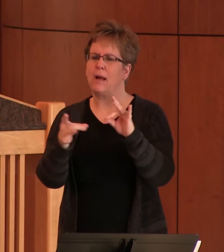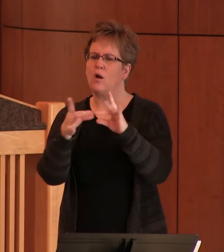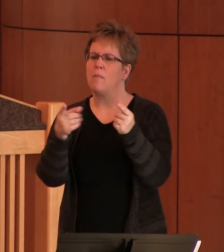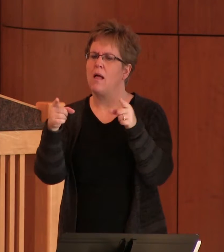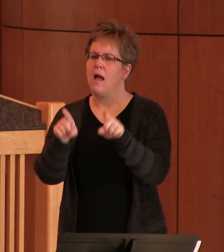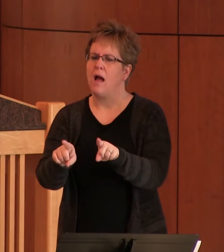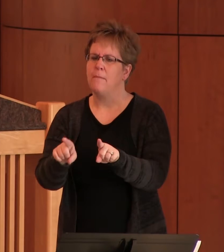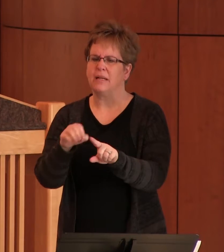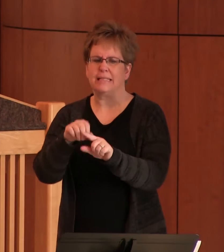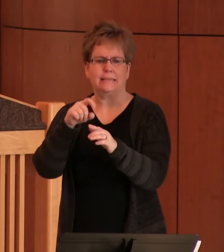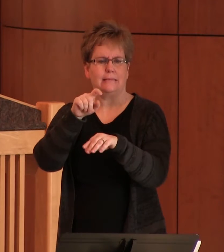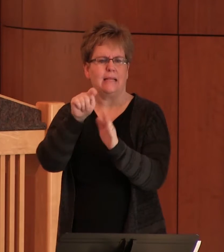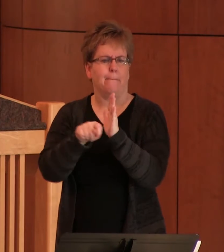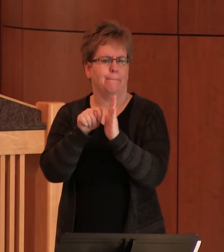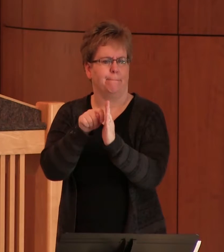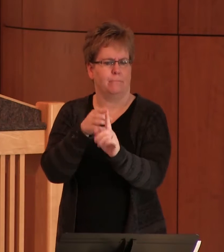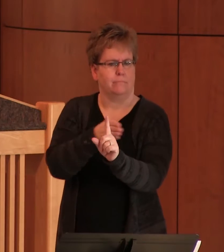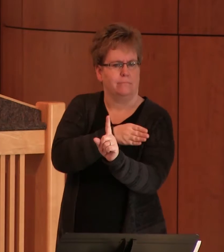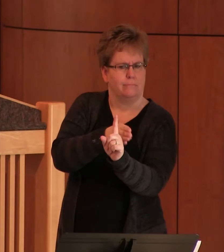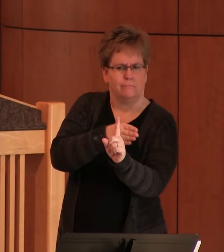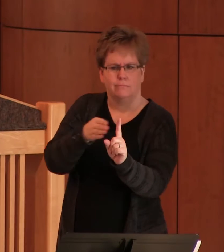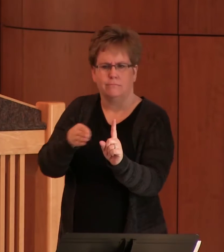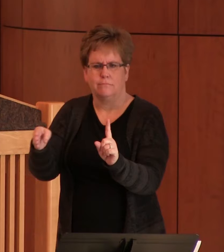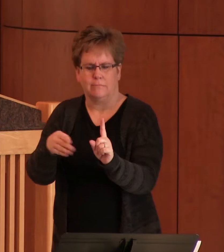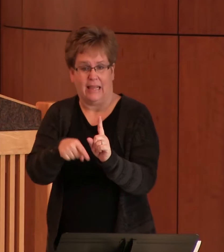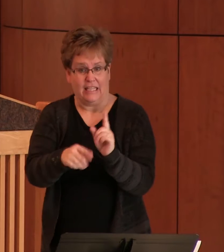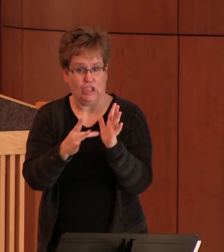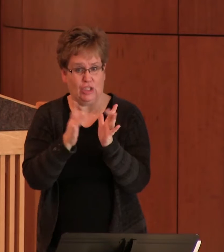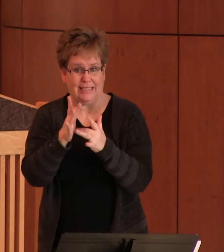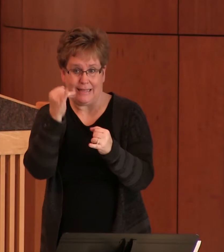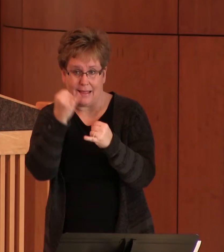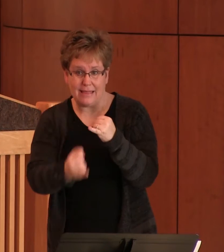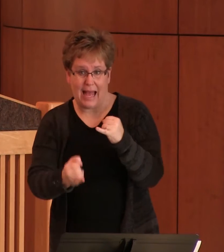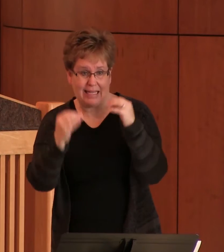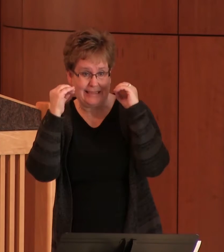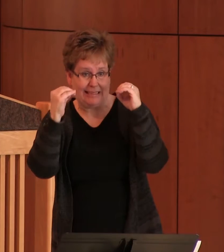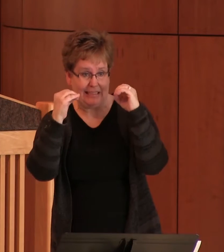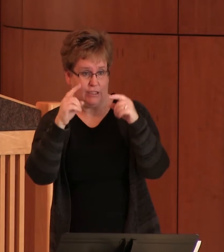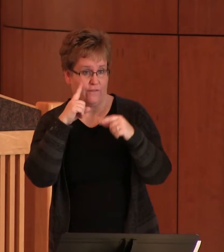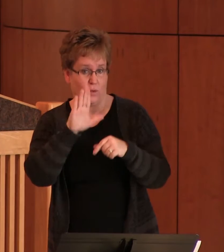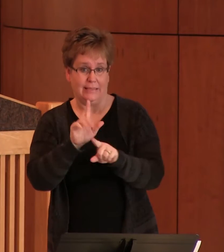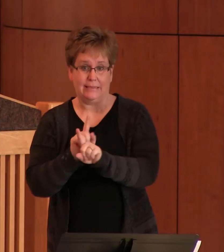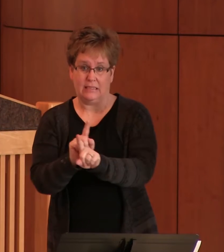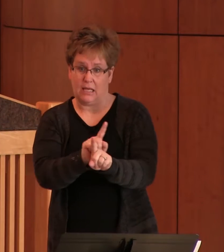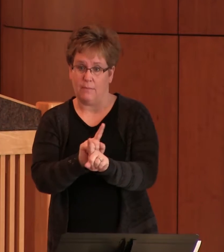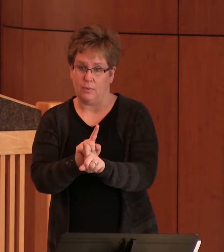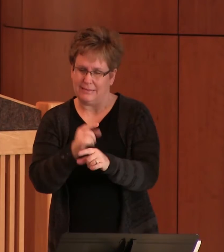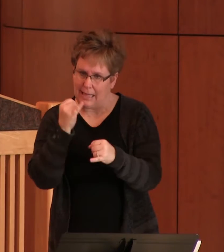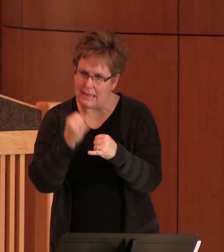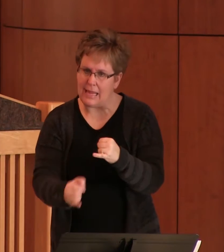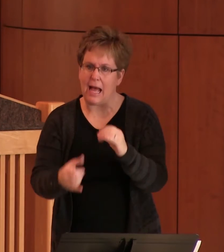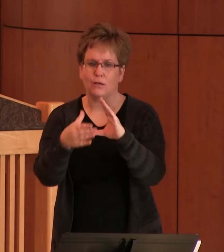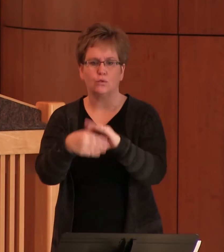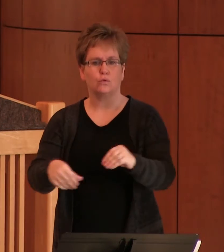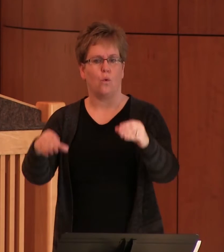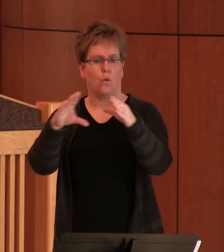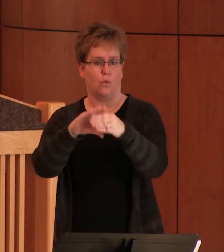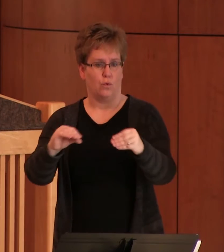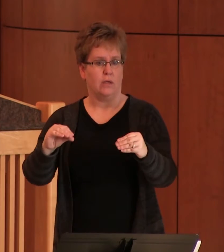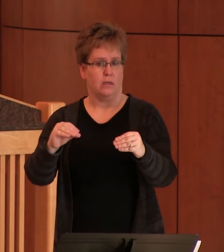That this is the last teaching that Jesus gives to his disciples It's the last parable, the last